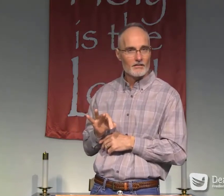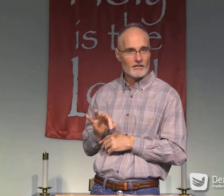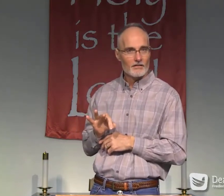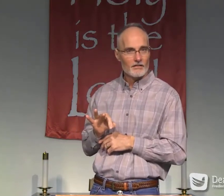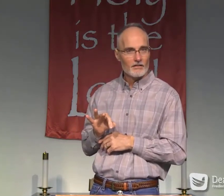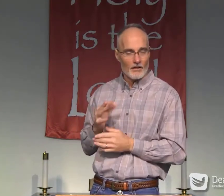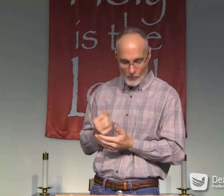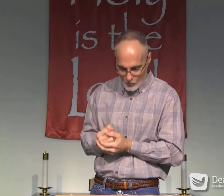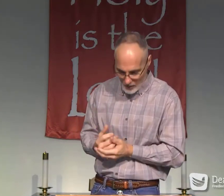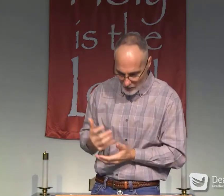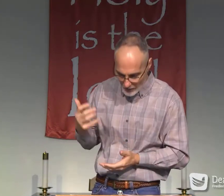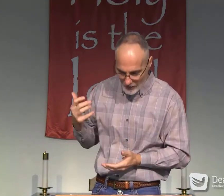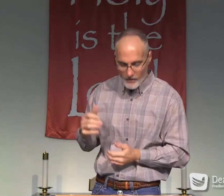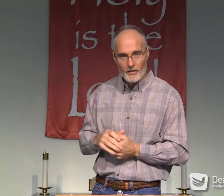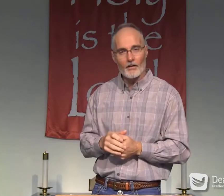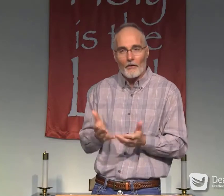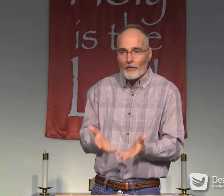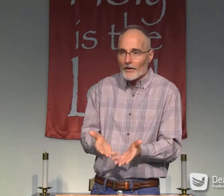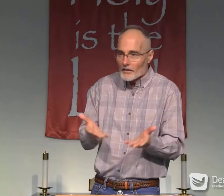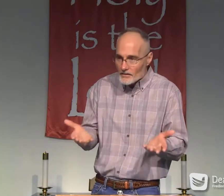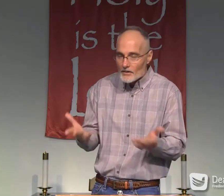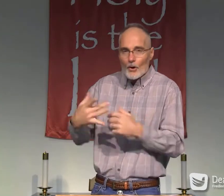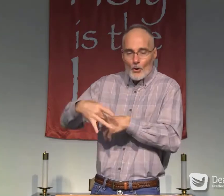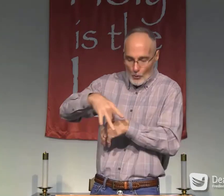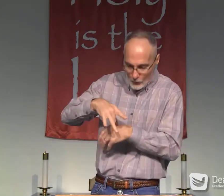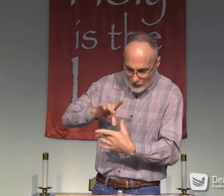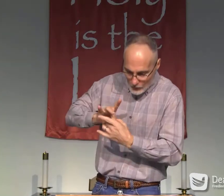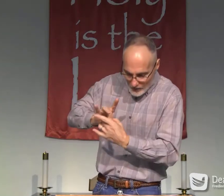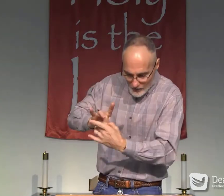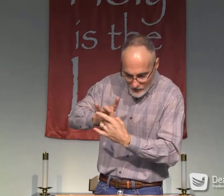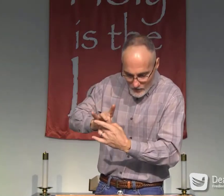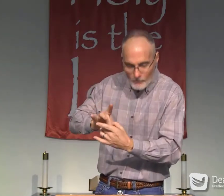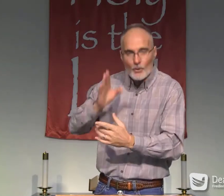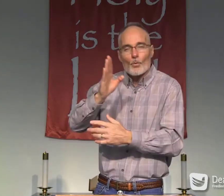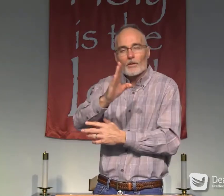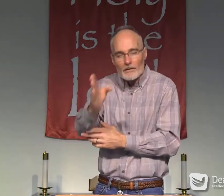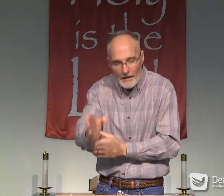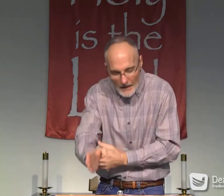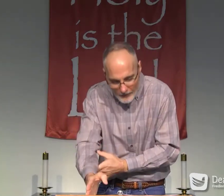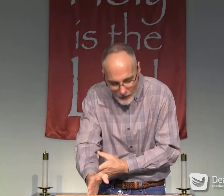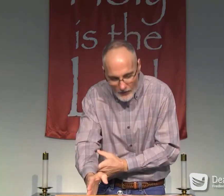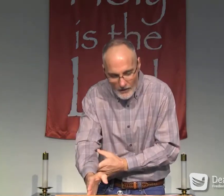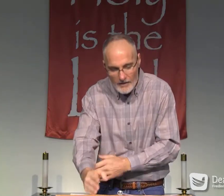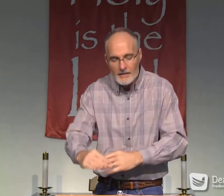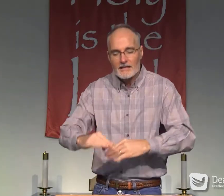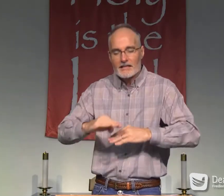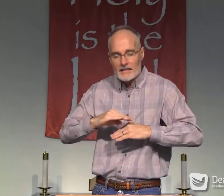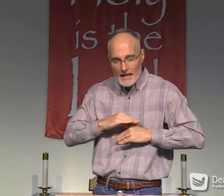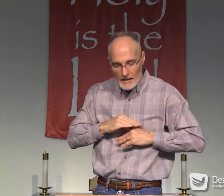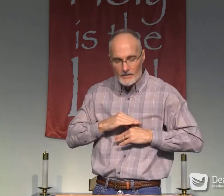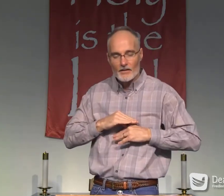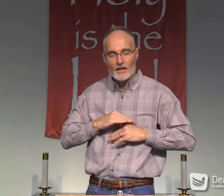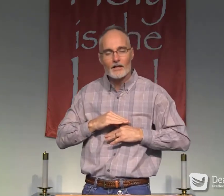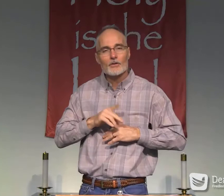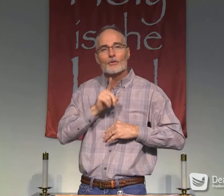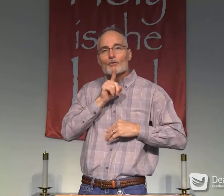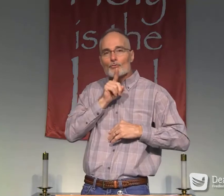stuff, our wealth, our things, our earthly relationships will